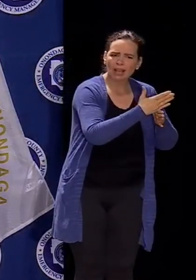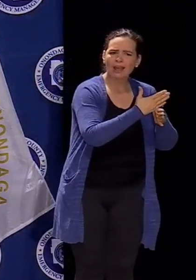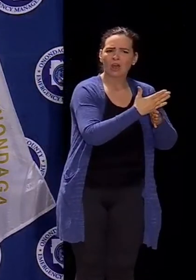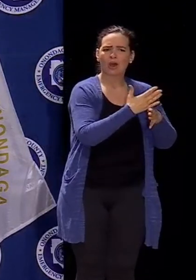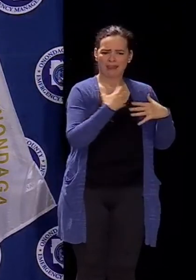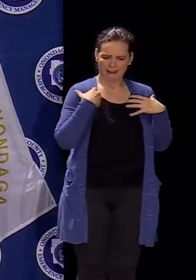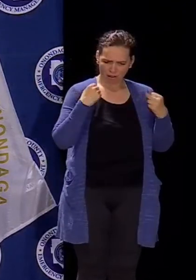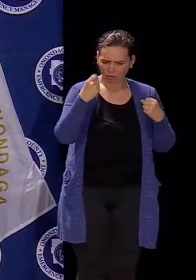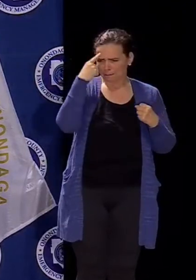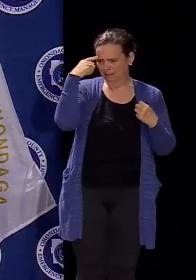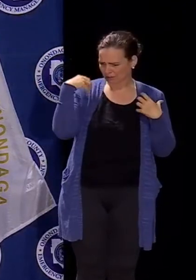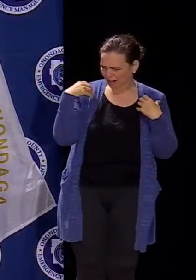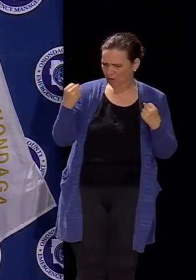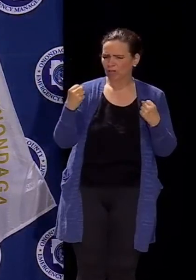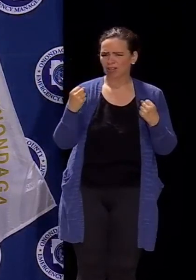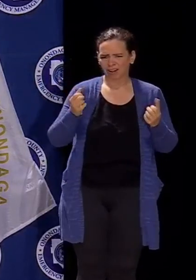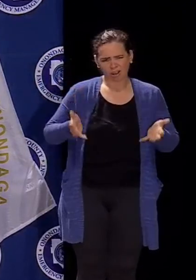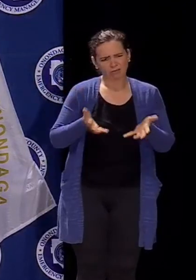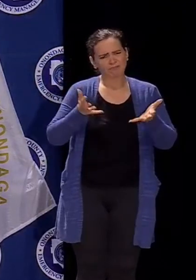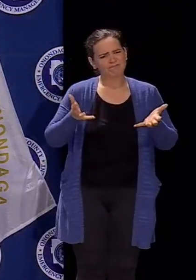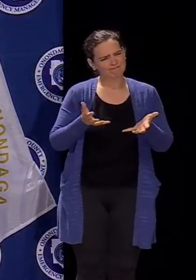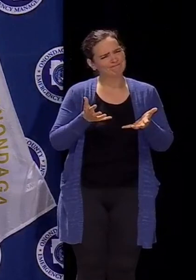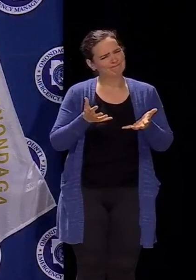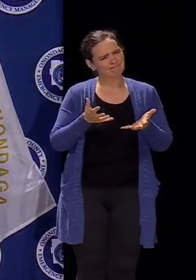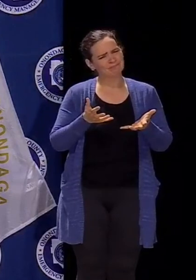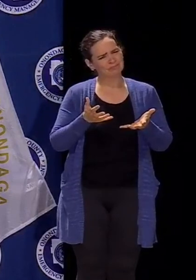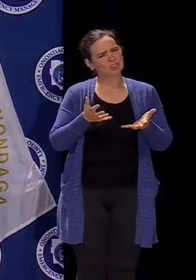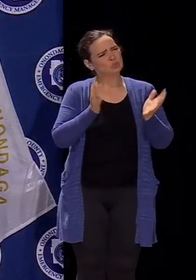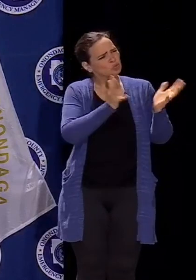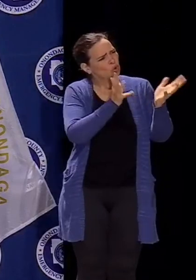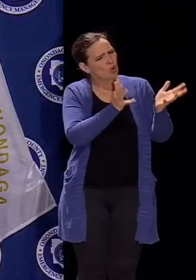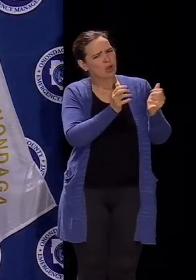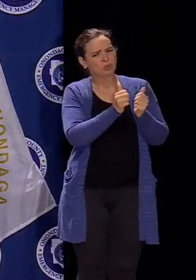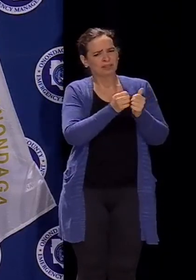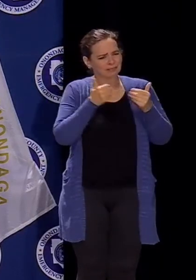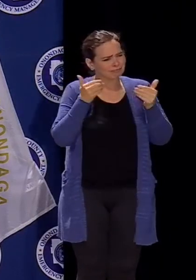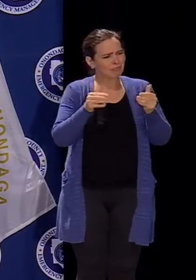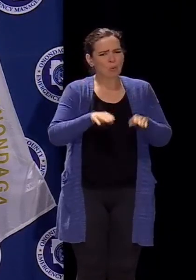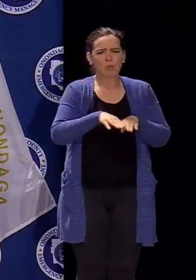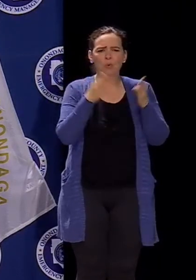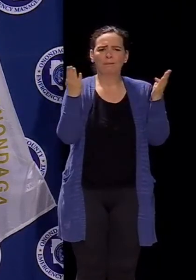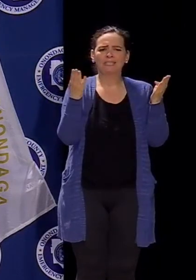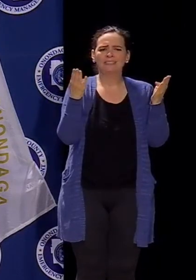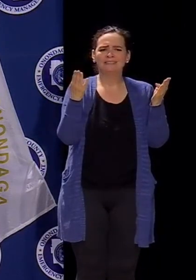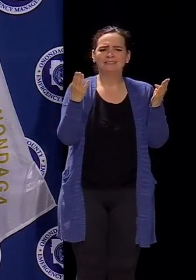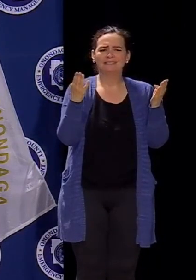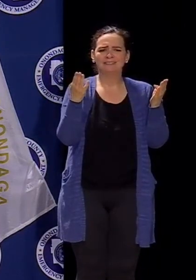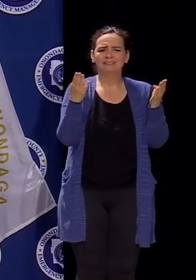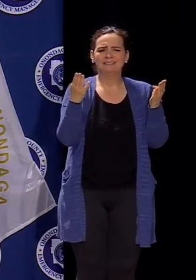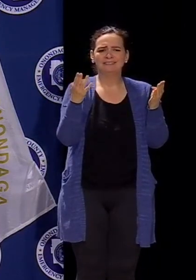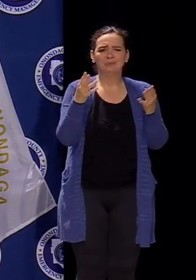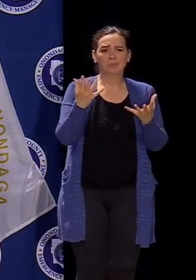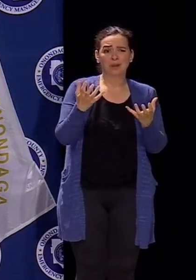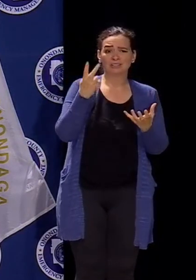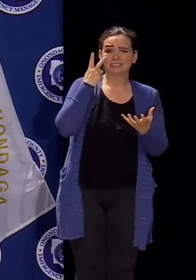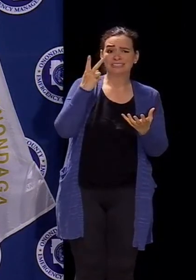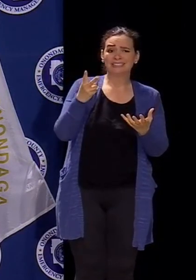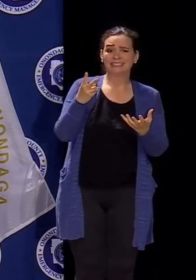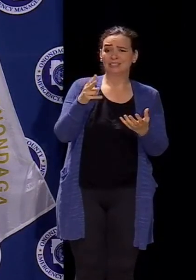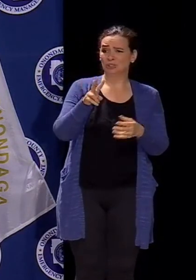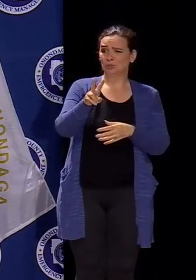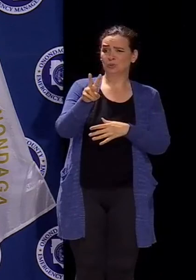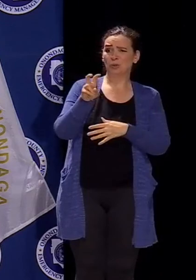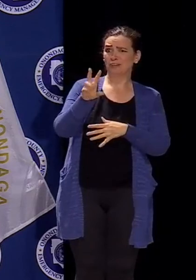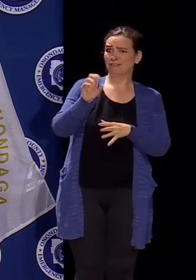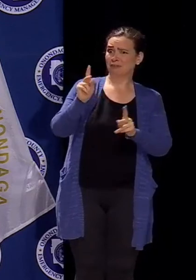and say beaches are open, you can go to Walmart and hang out with 250 of your closest friends, but you got to have 10